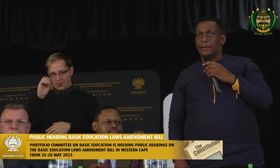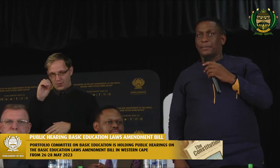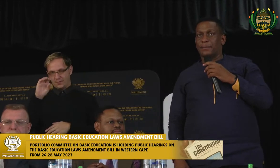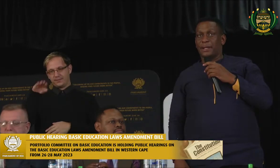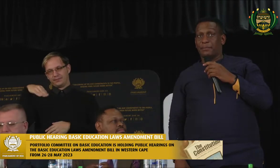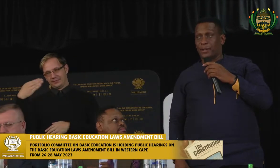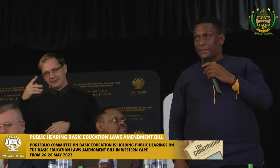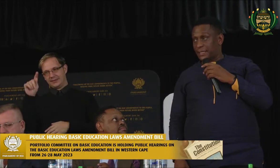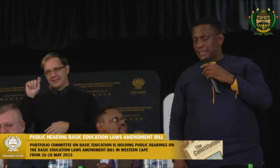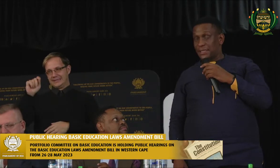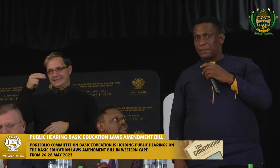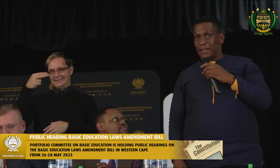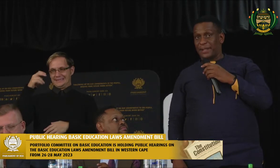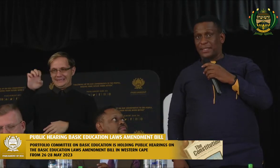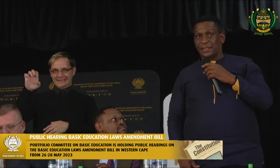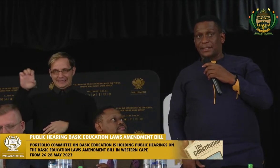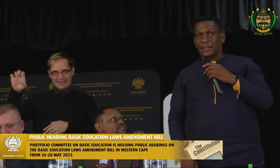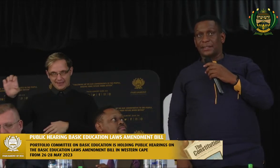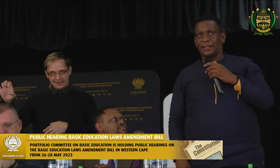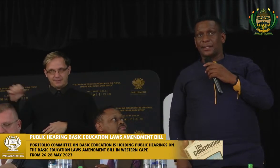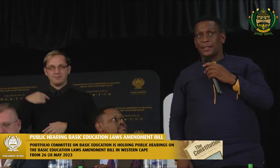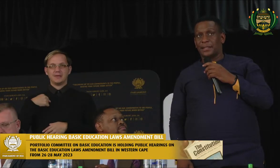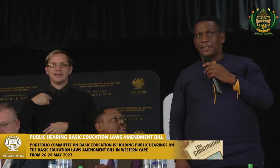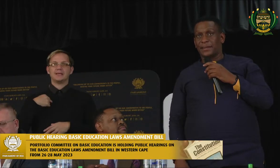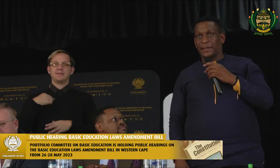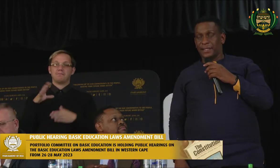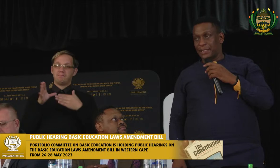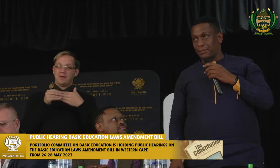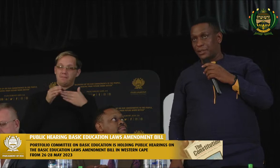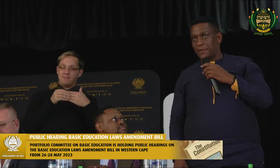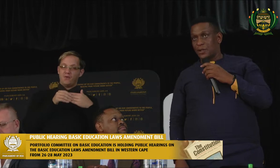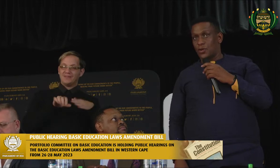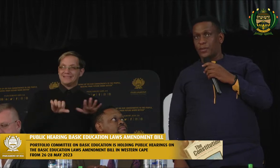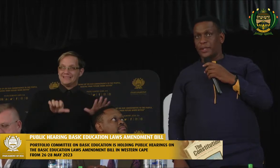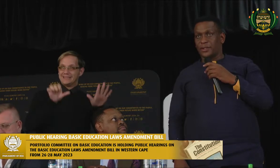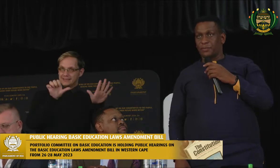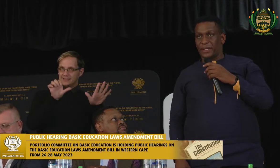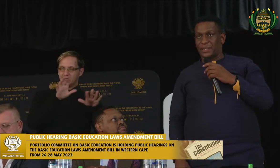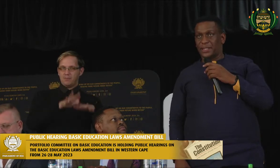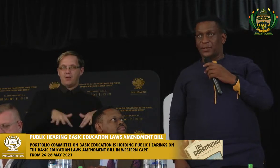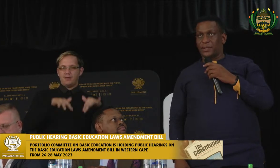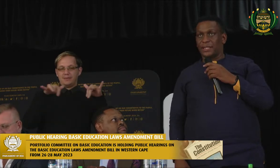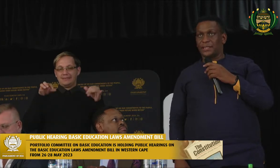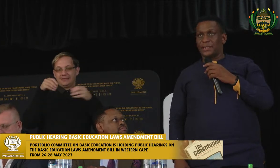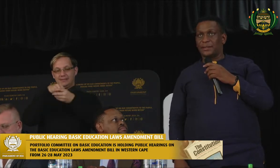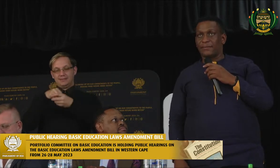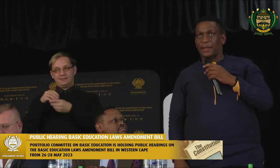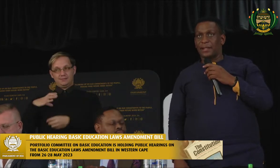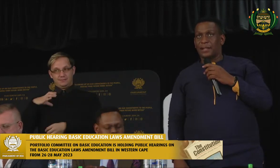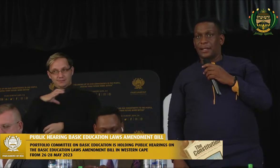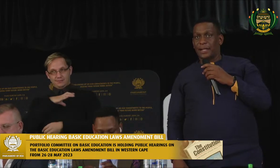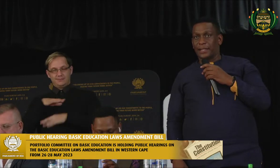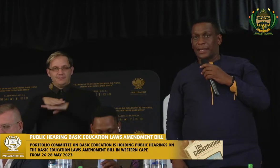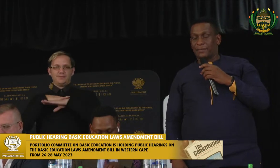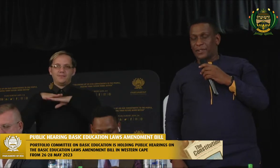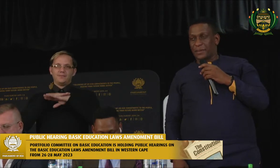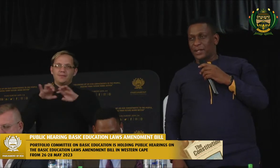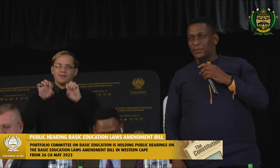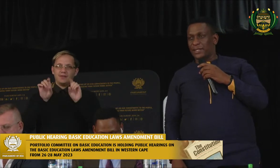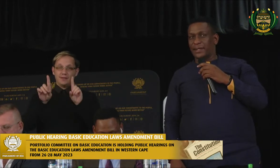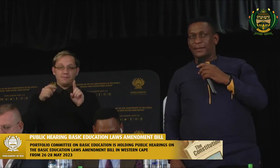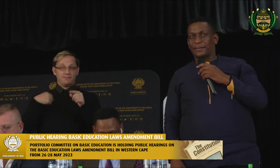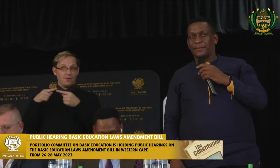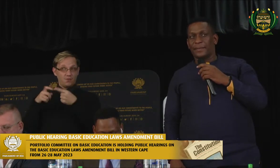I am a member of the 6th Parliament, serving in the Portfolio Committee on Basic Education. I come